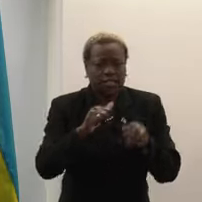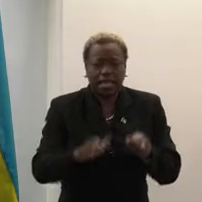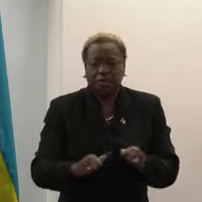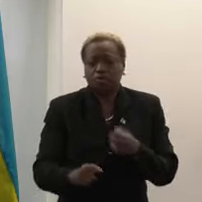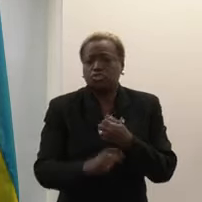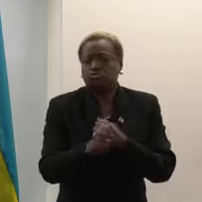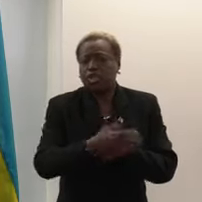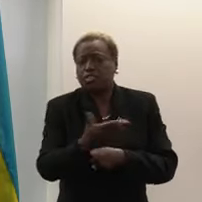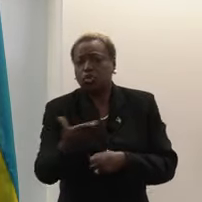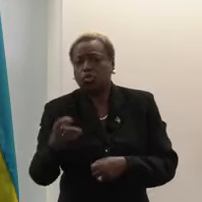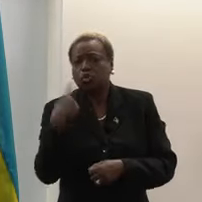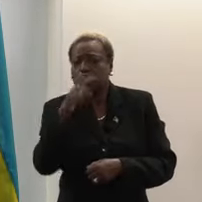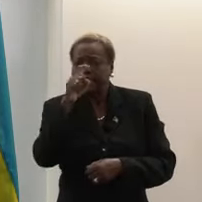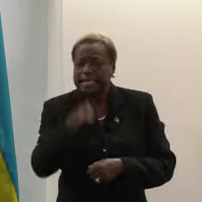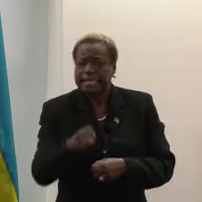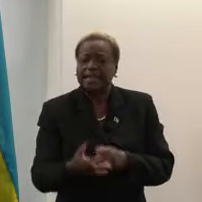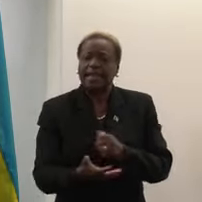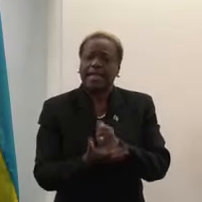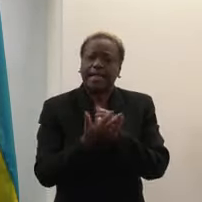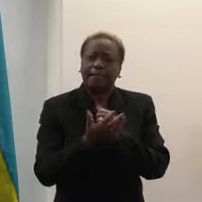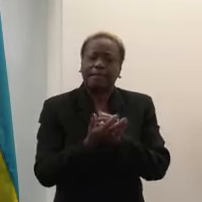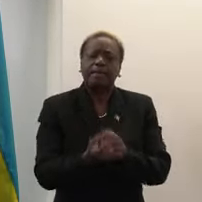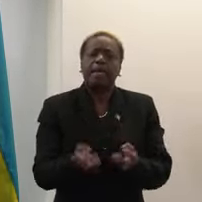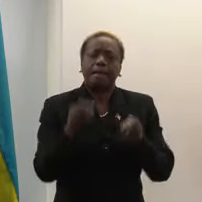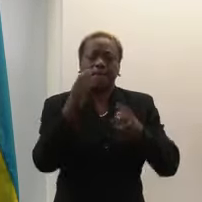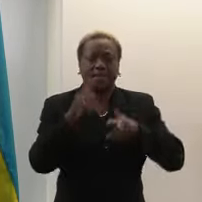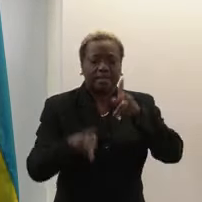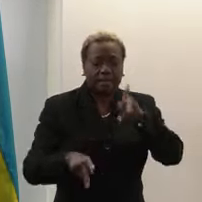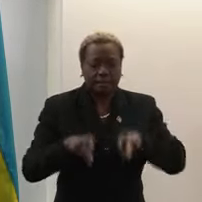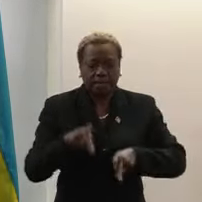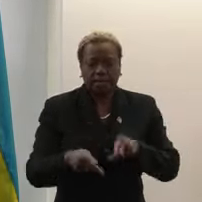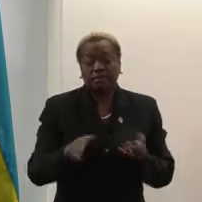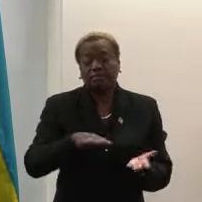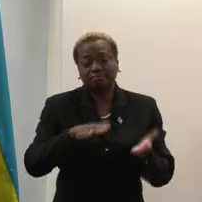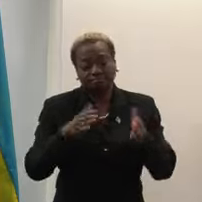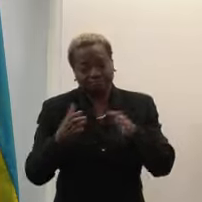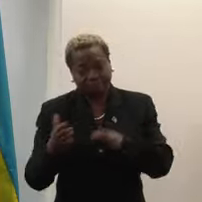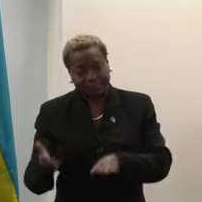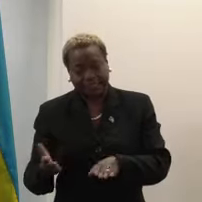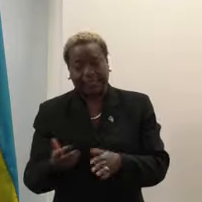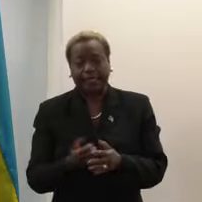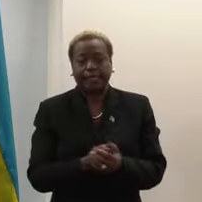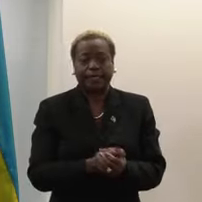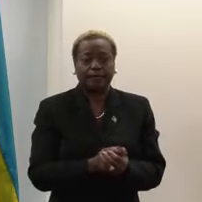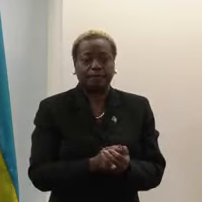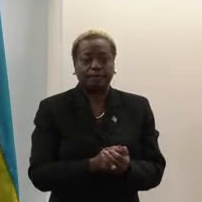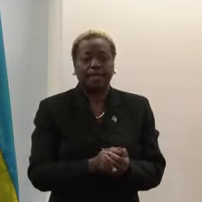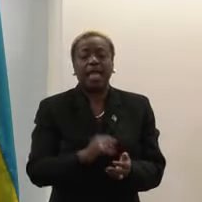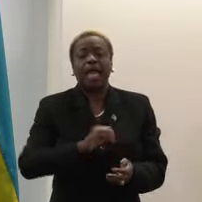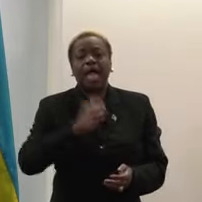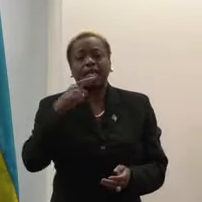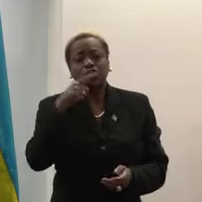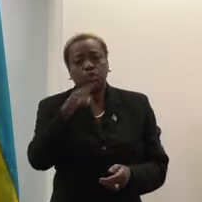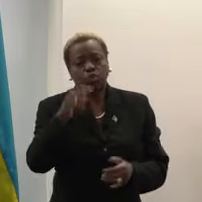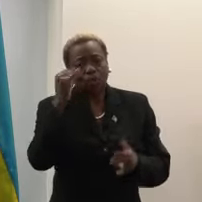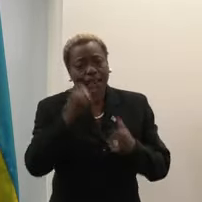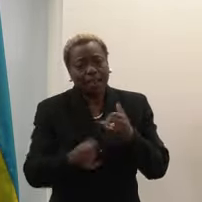those who need help. Many people die as a result. I told you last